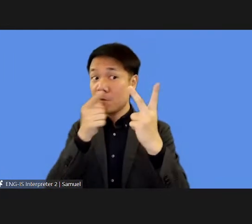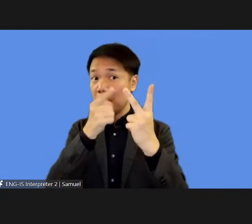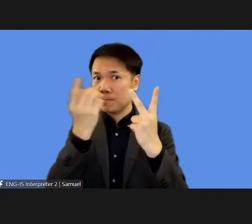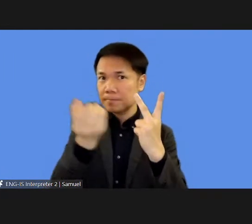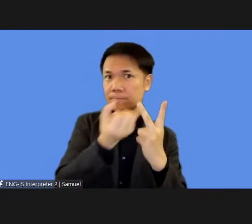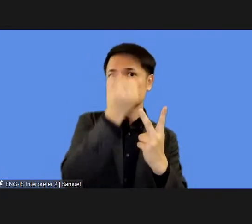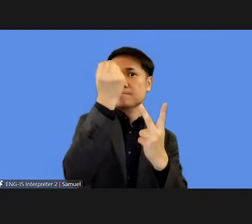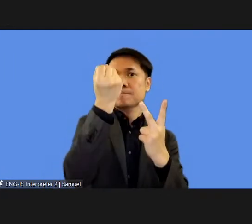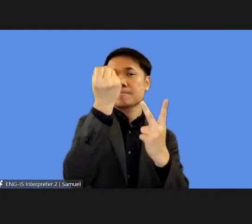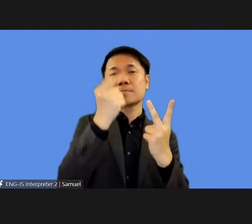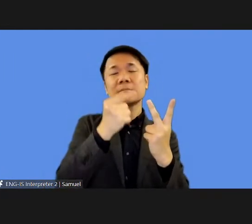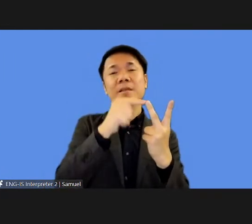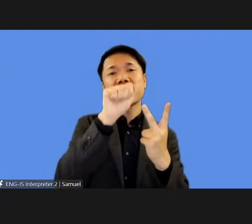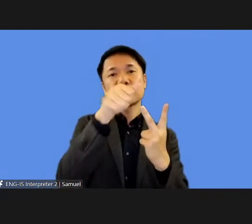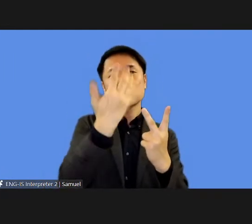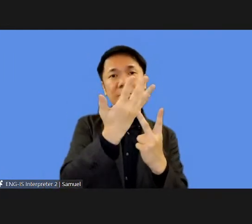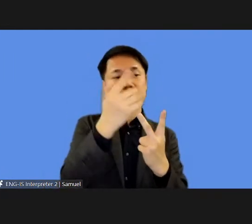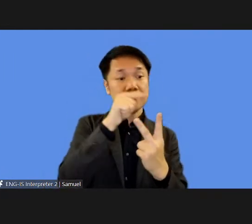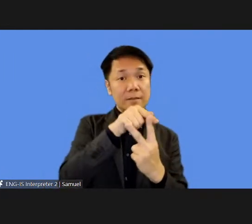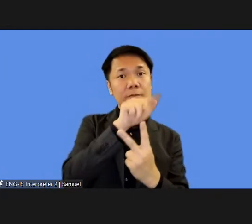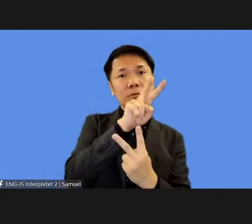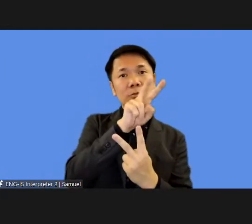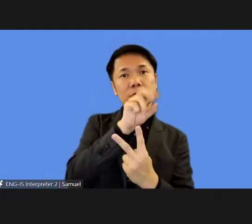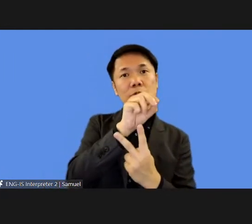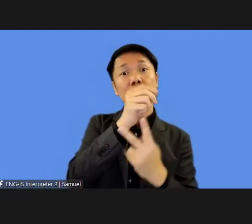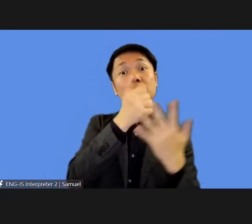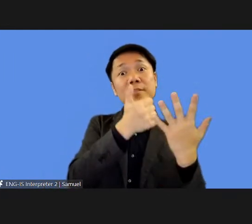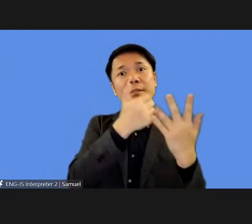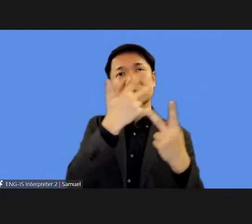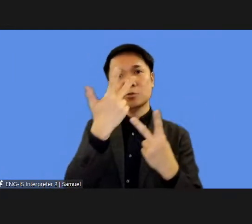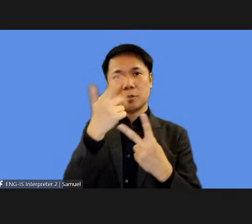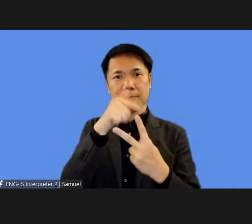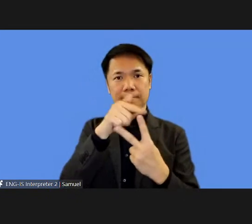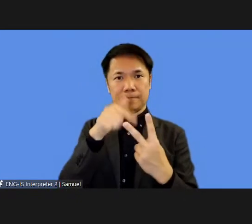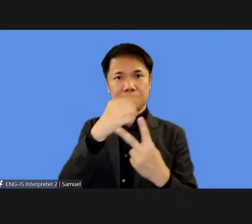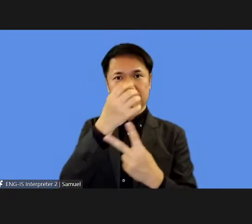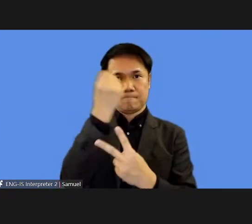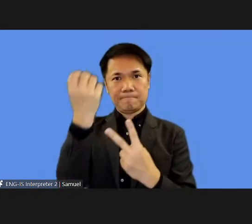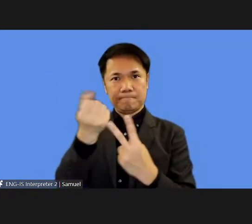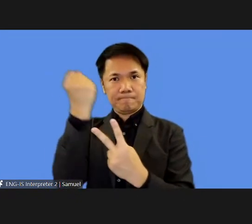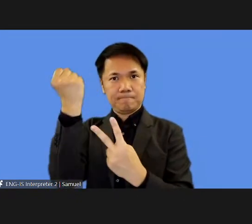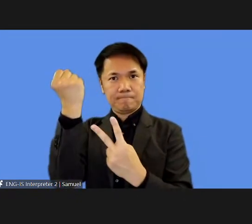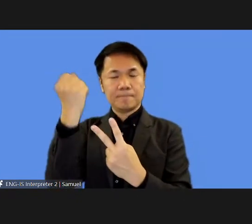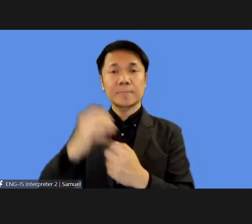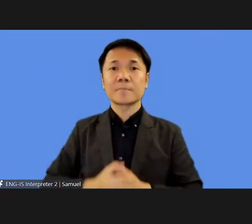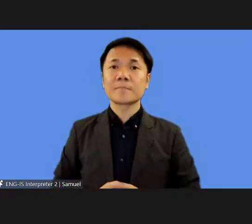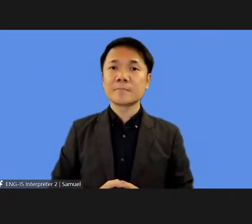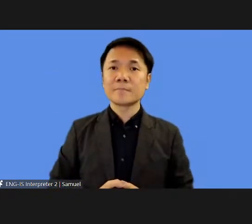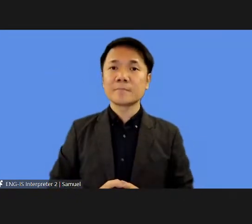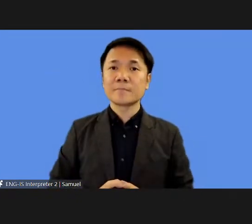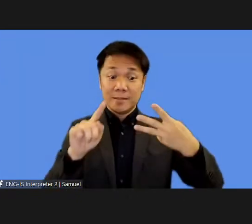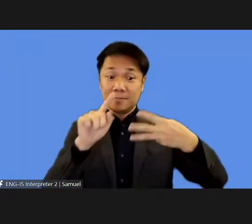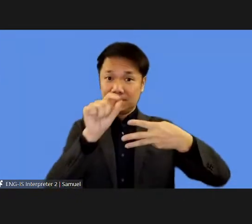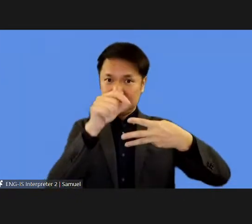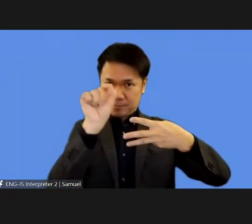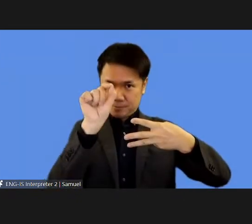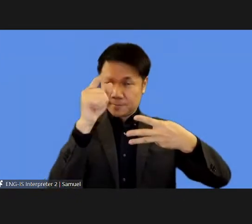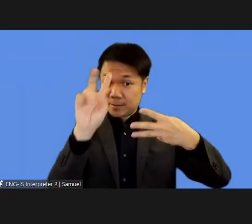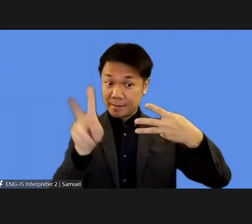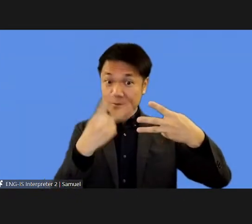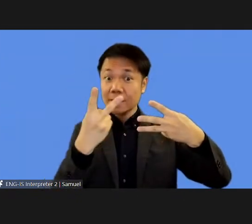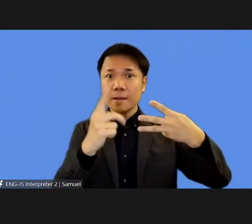important agendas. Now, with regards to innovation, there is no one way of doing things. But what